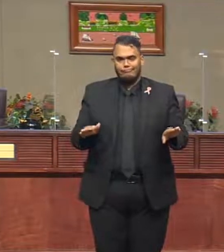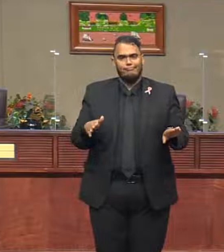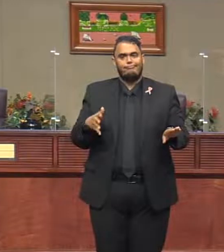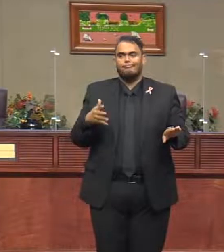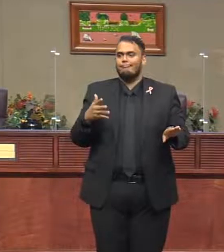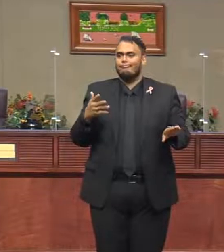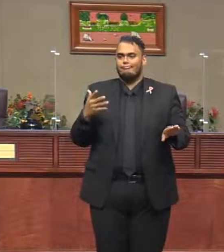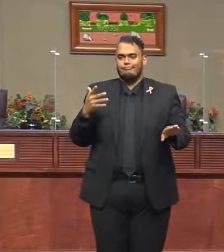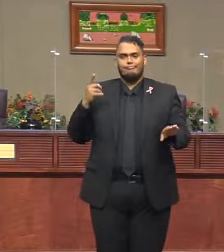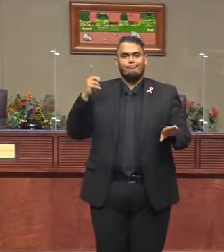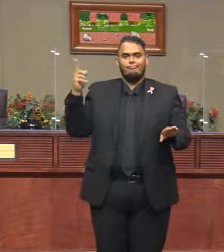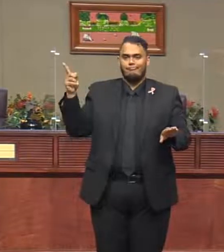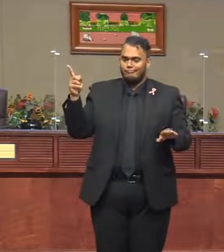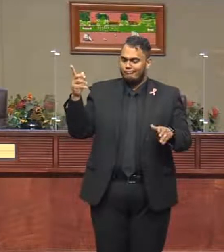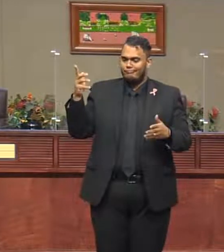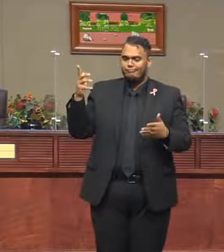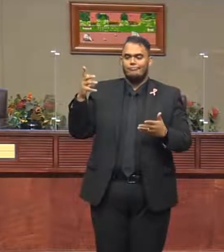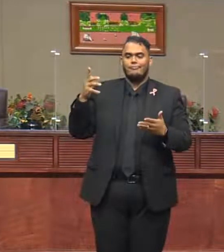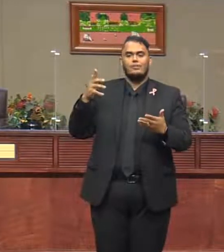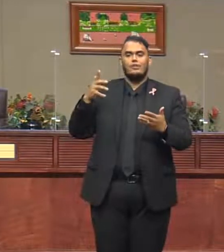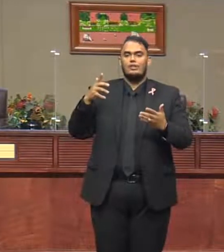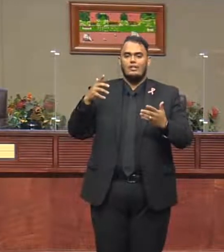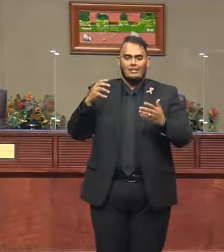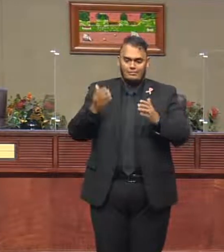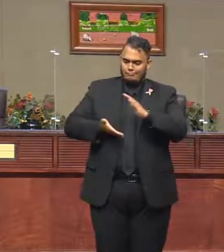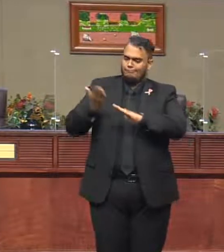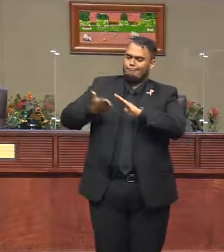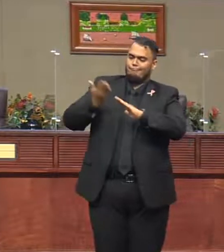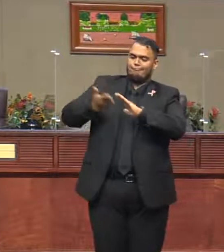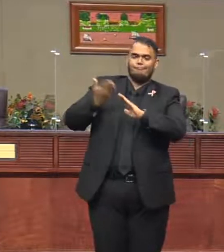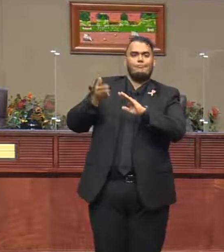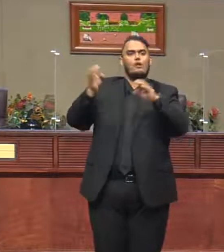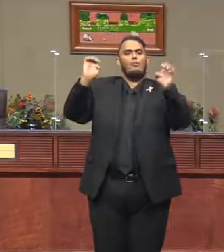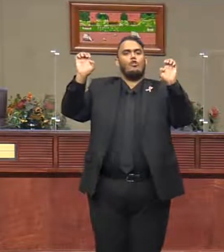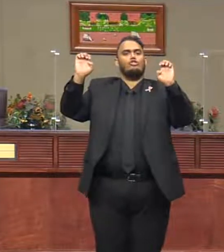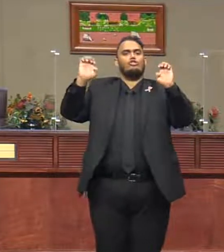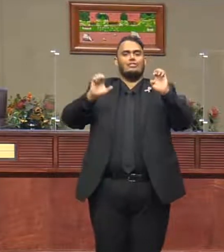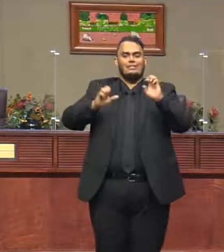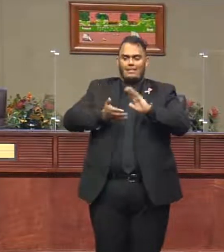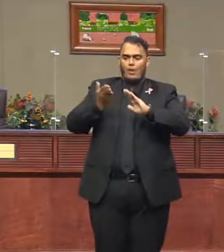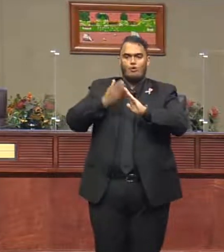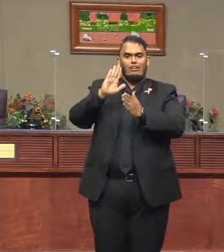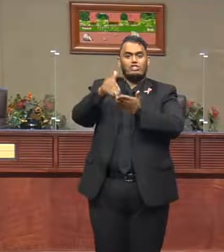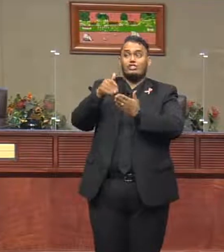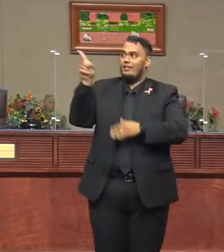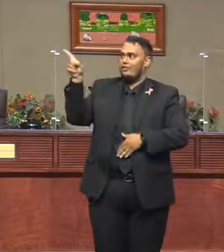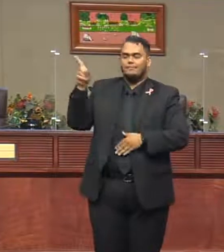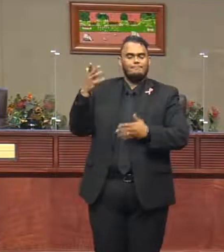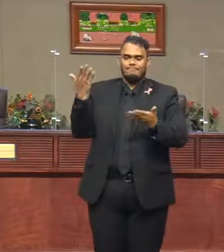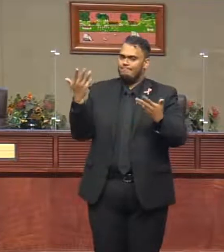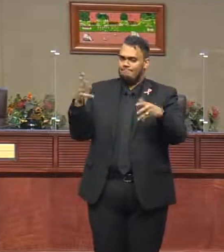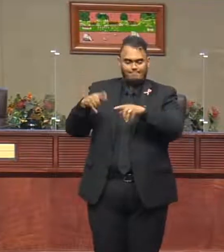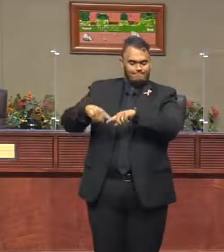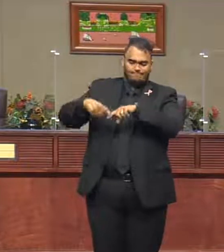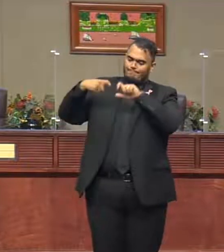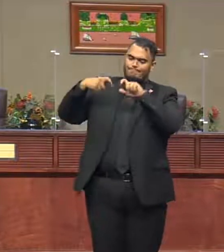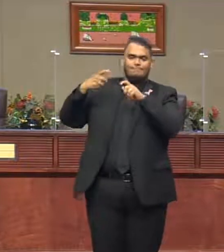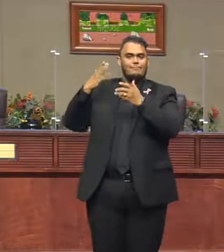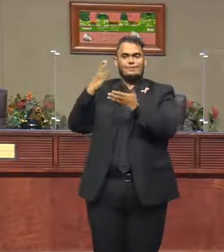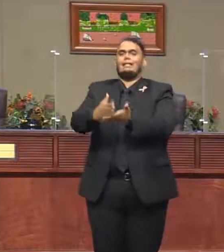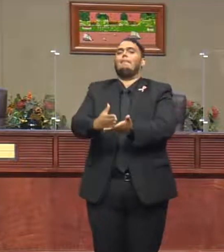stand up the state's emergency operations center related to the pandemic. It will cease to